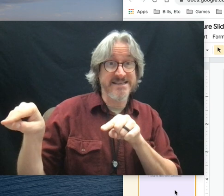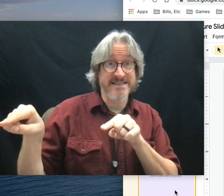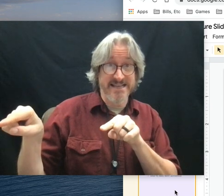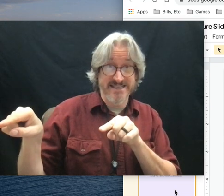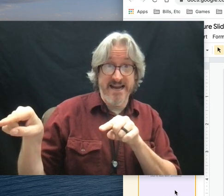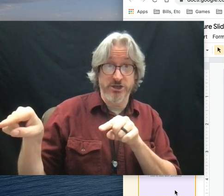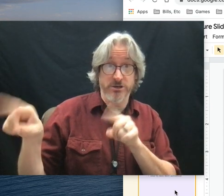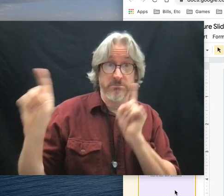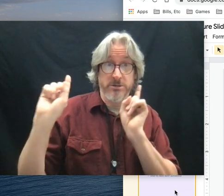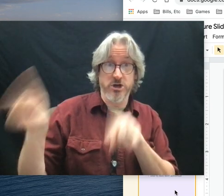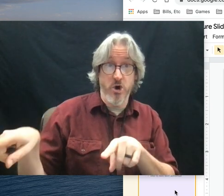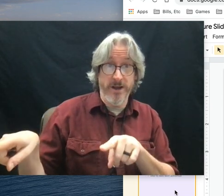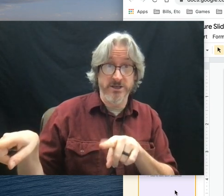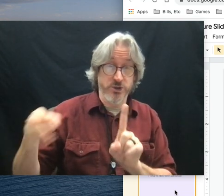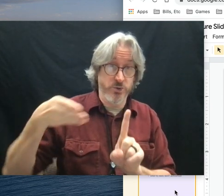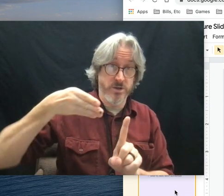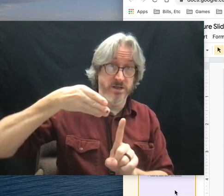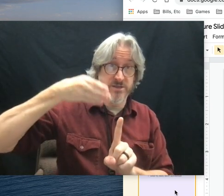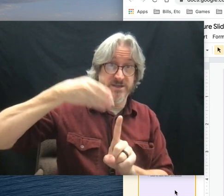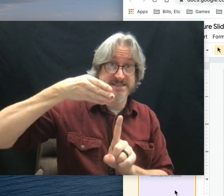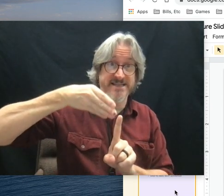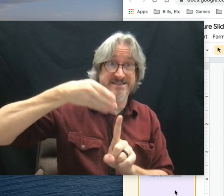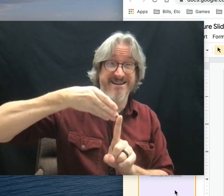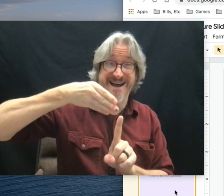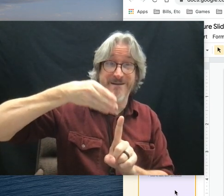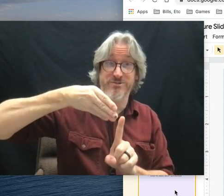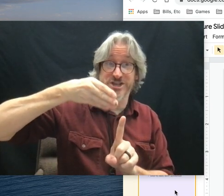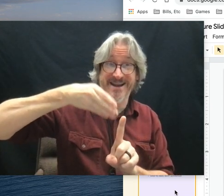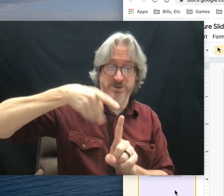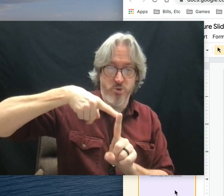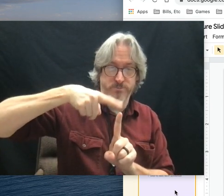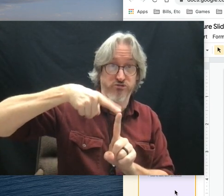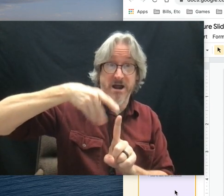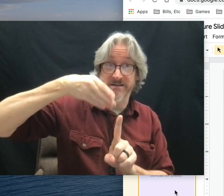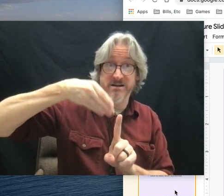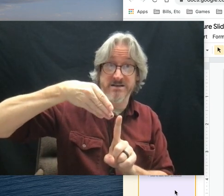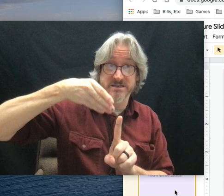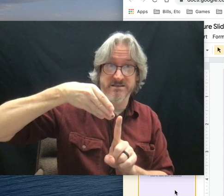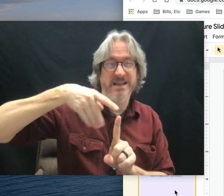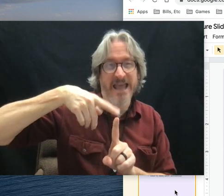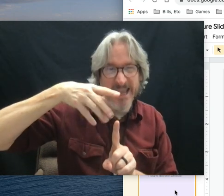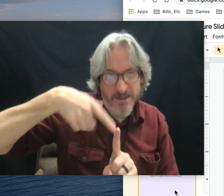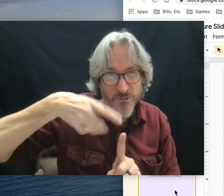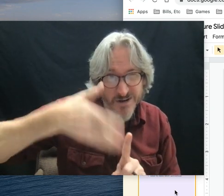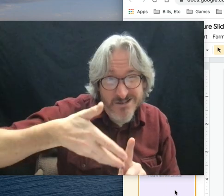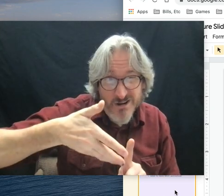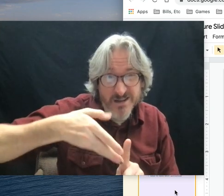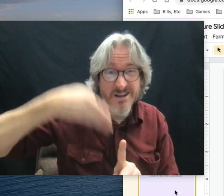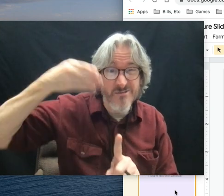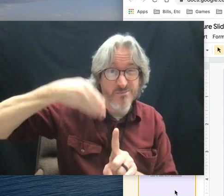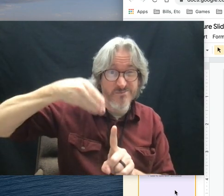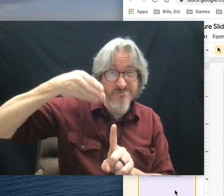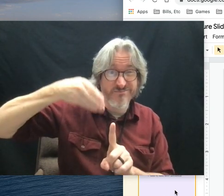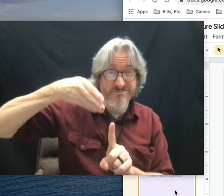this is destination, going to. This is object or product. It can be a